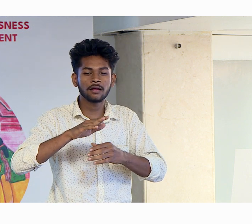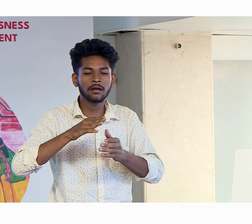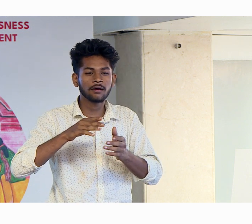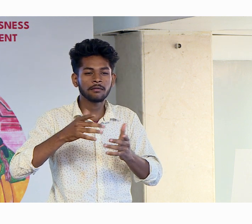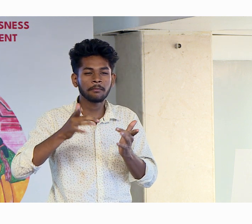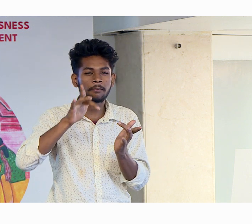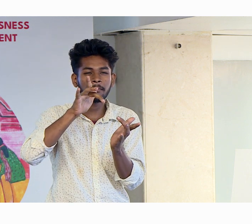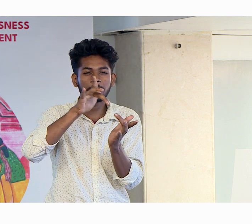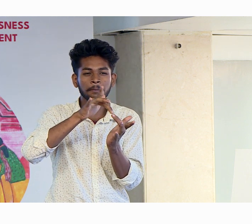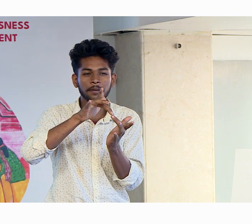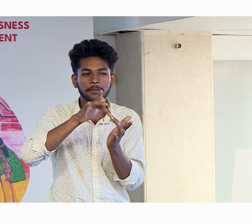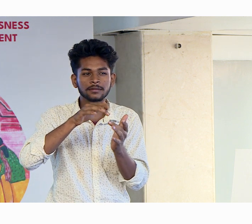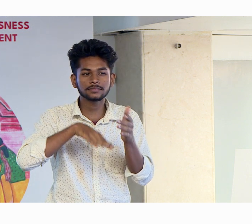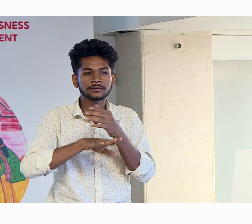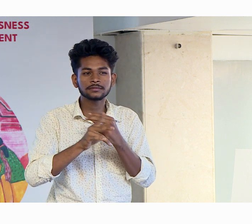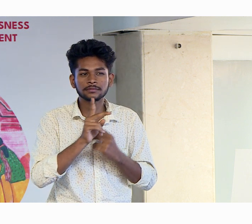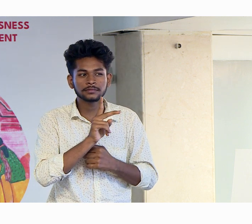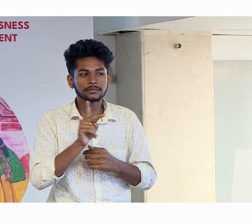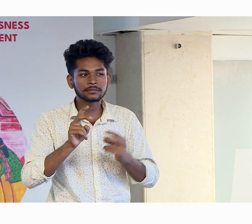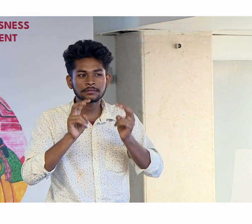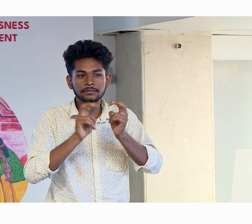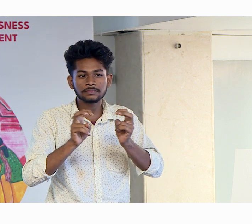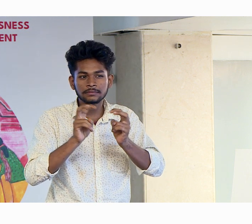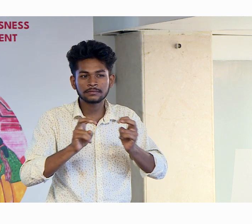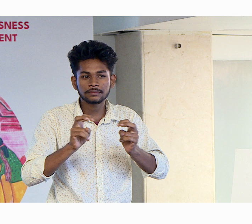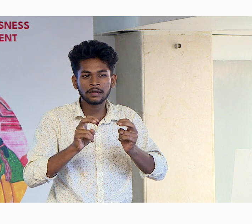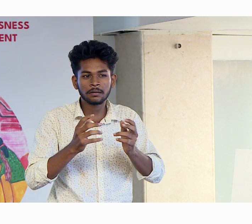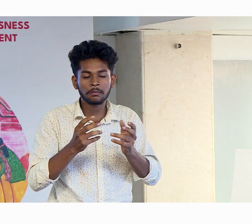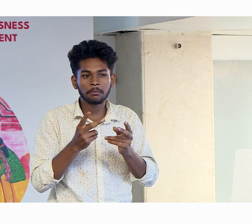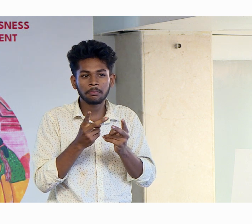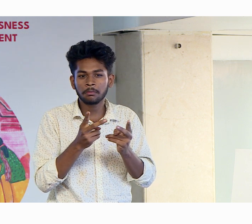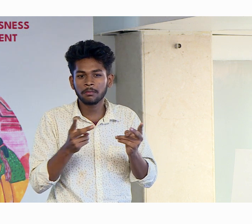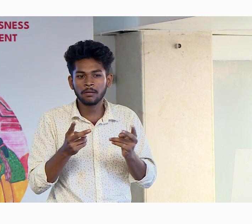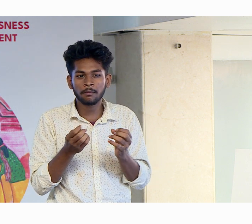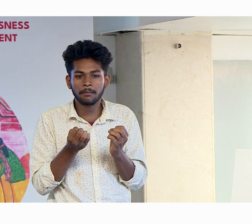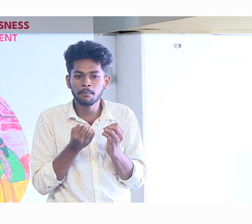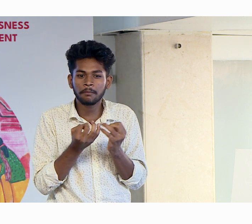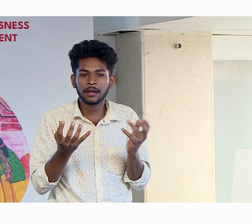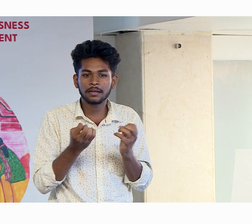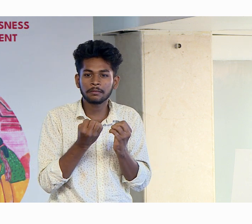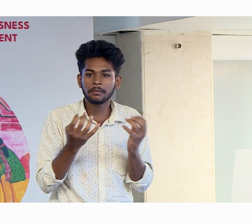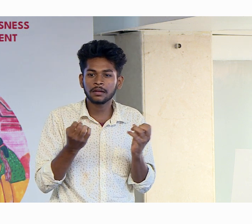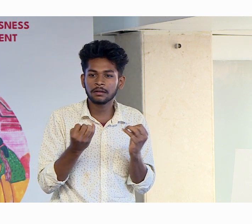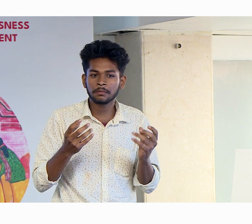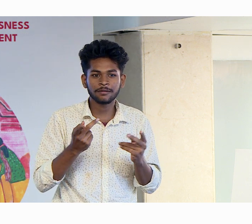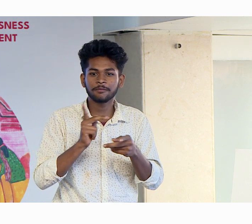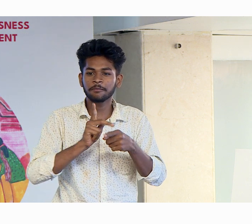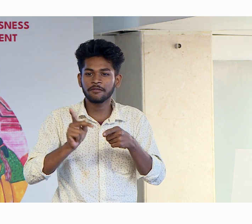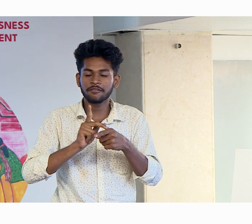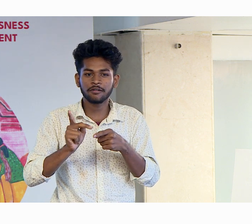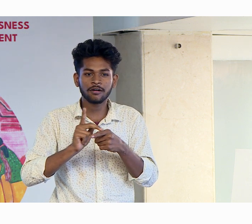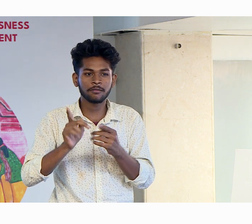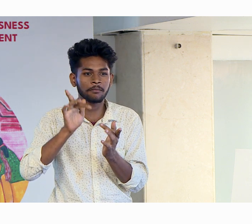is some kind of negotiating area where there is some overlap between the professional's mind